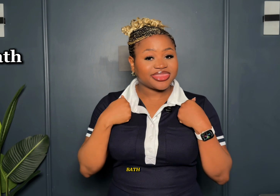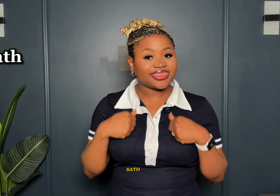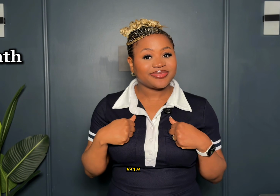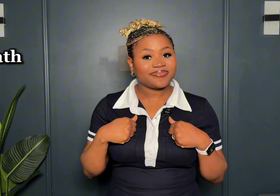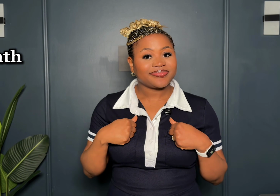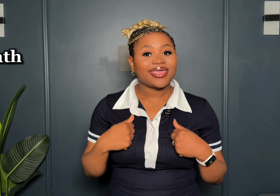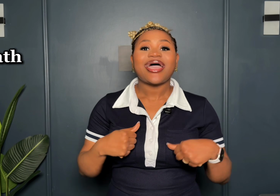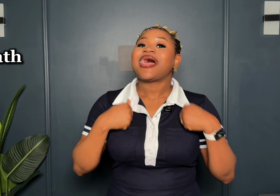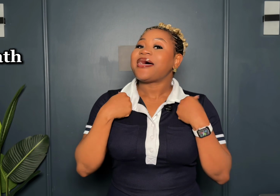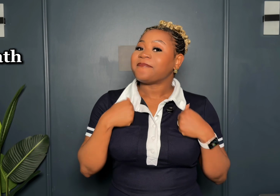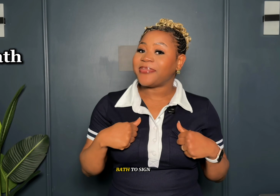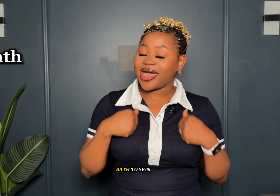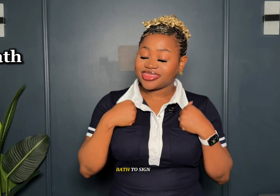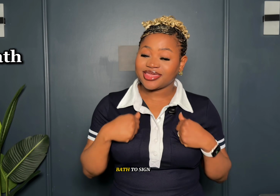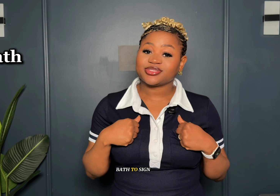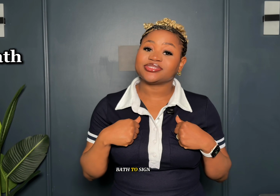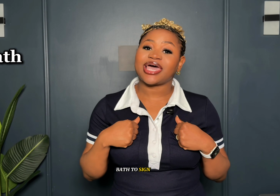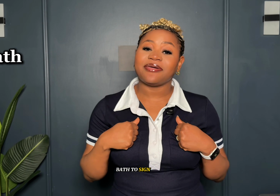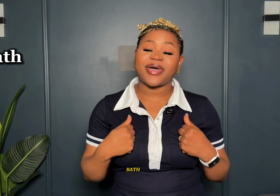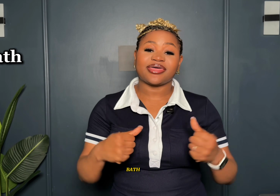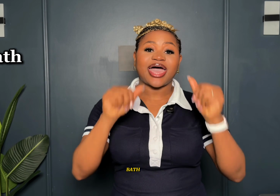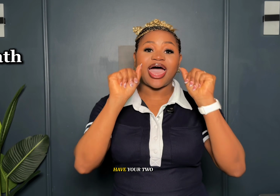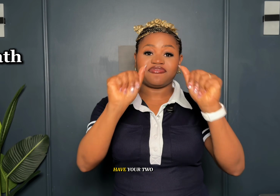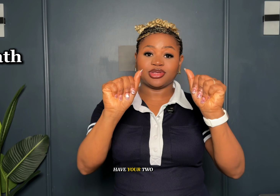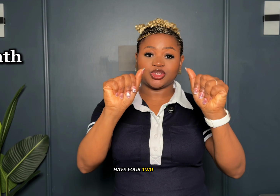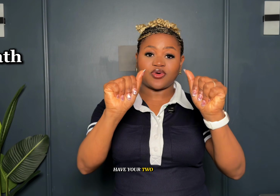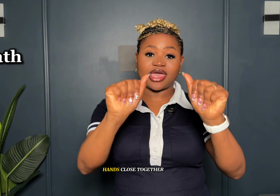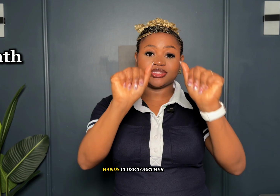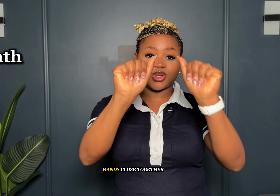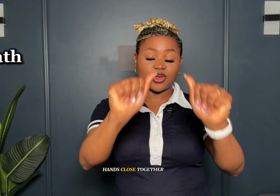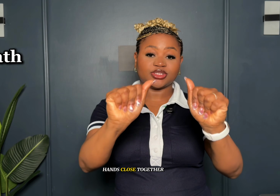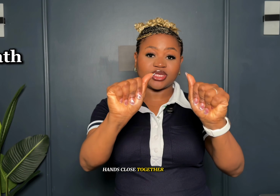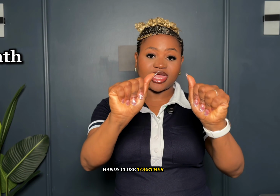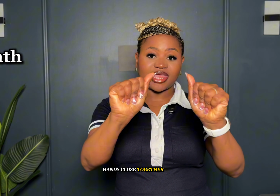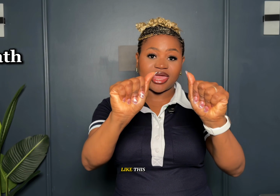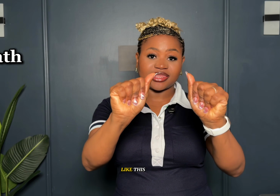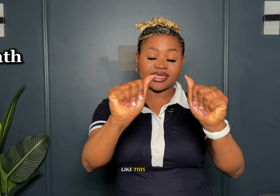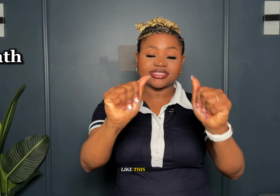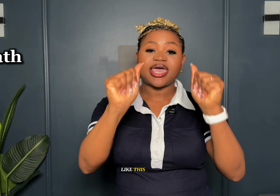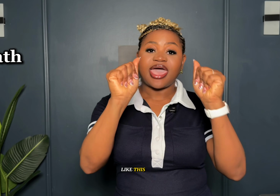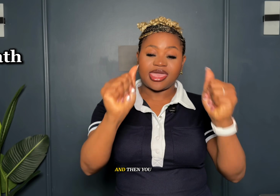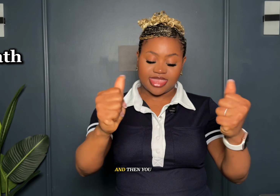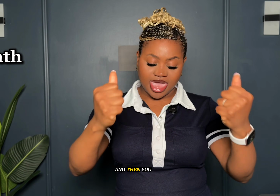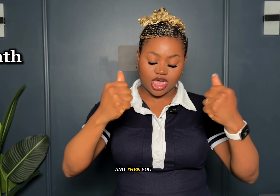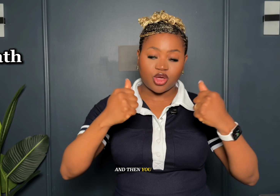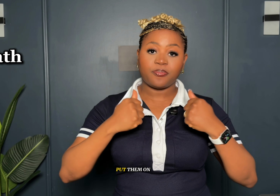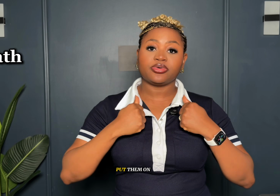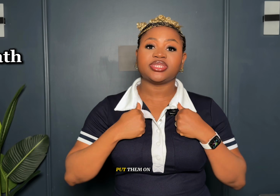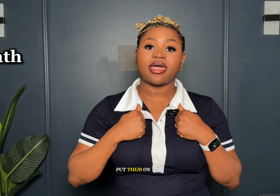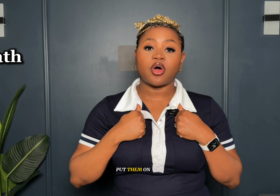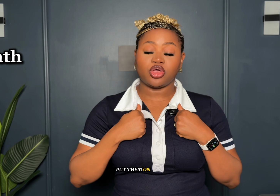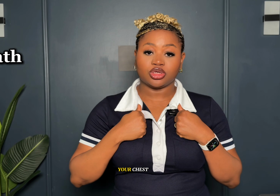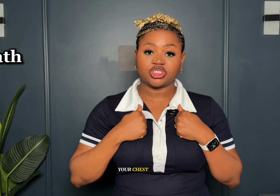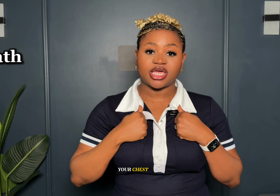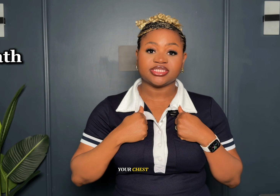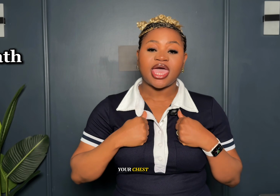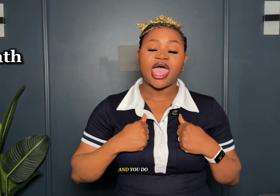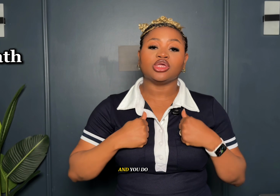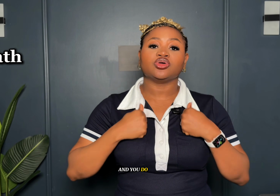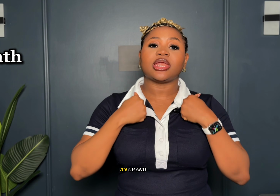Bath. Bath. To sign bath, have your two hands close together like this, and then you put them on your chest and you do an